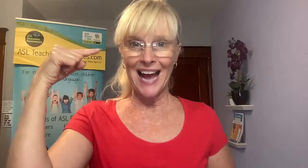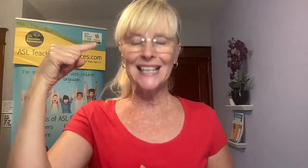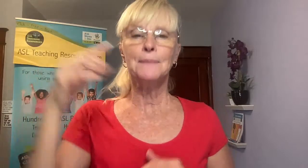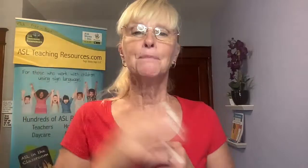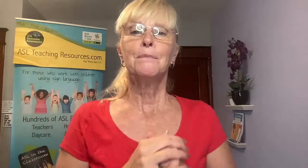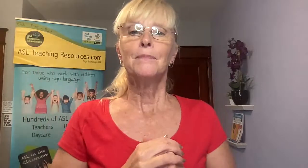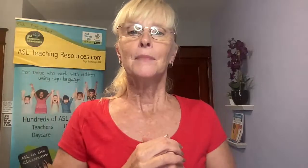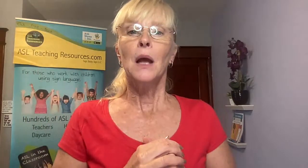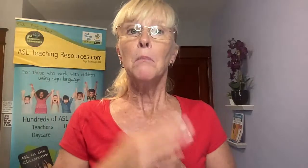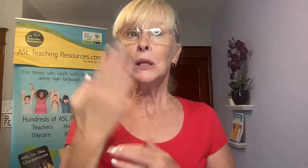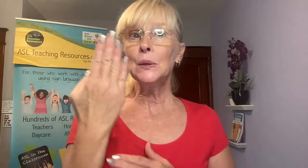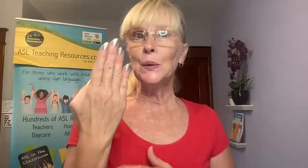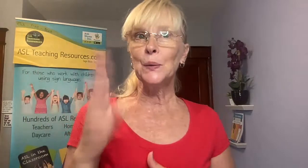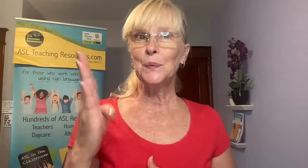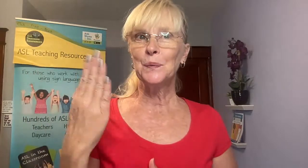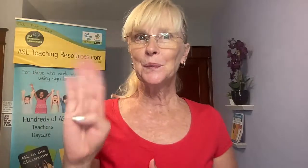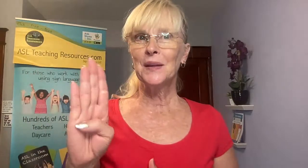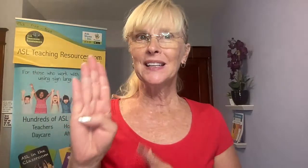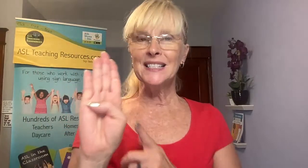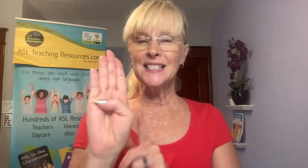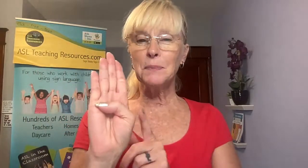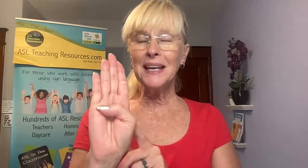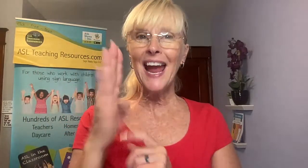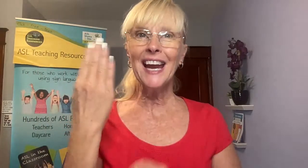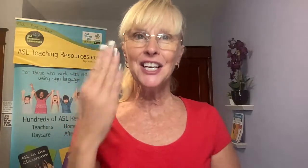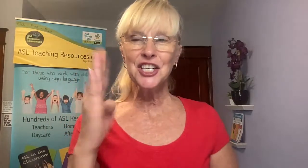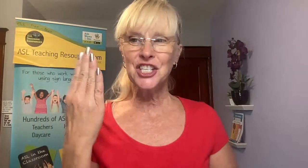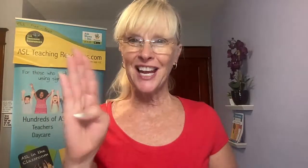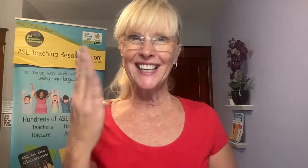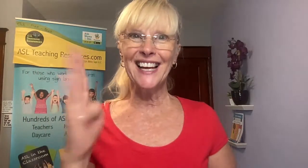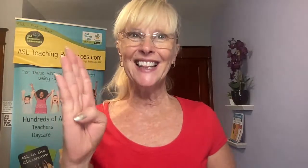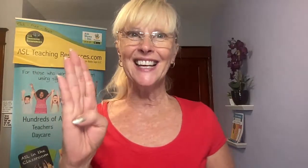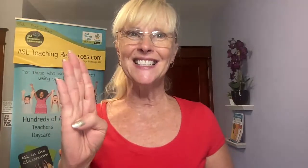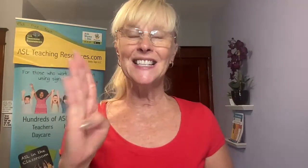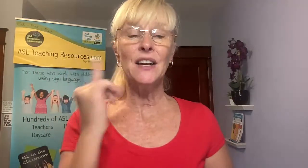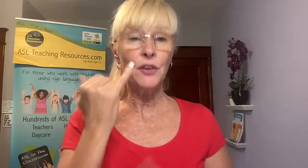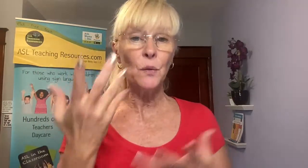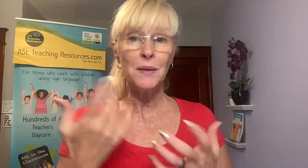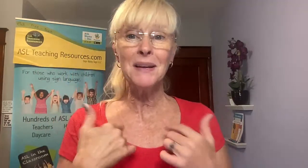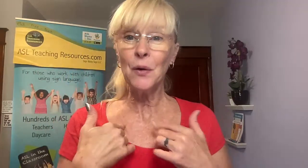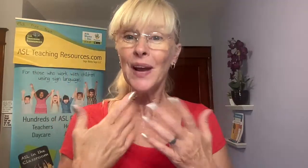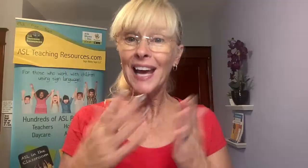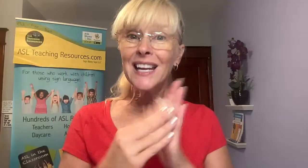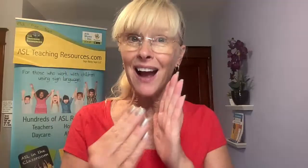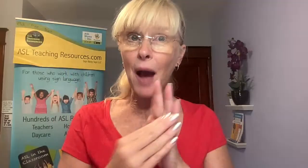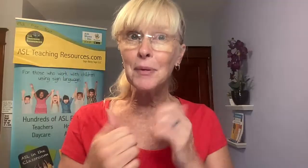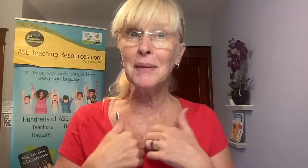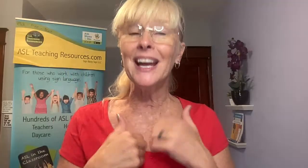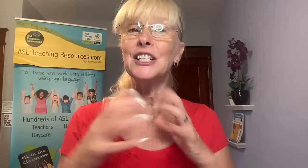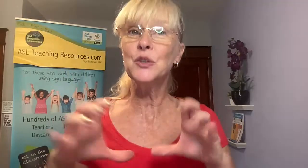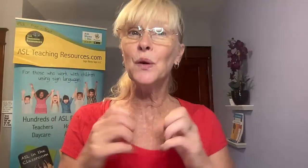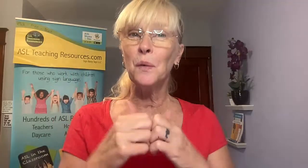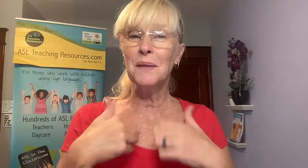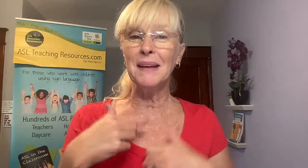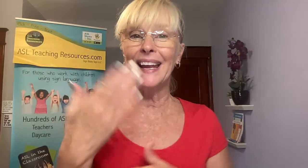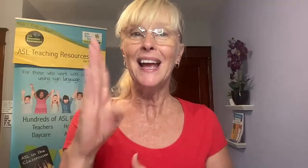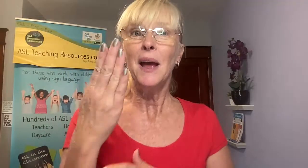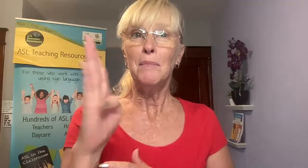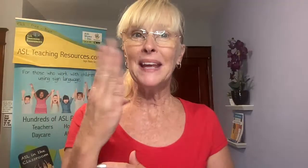Black. Blue. This is the B hand. Shake it like this. And if you're with me, go ahead and copy me and do it with me. B